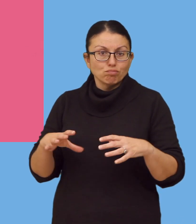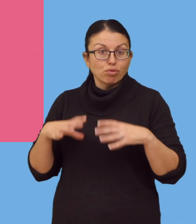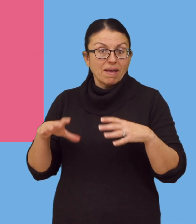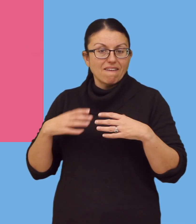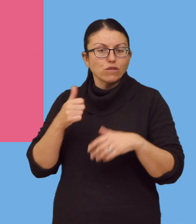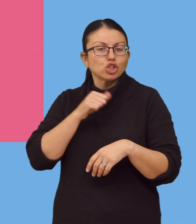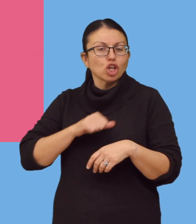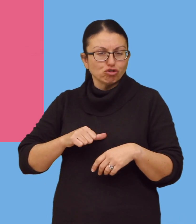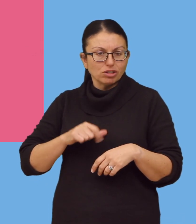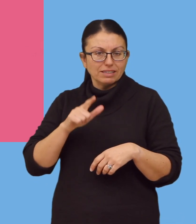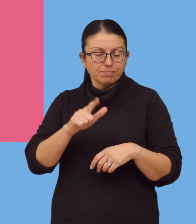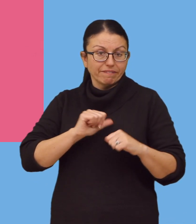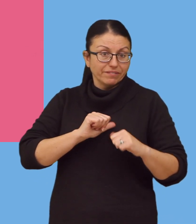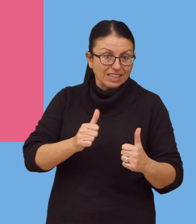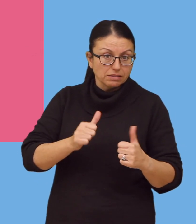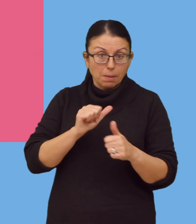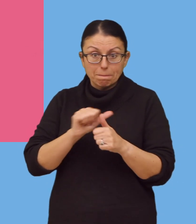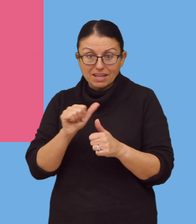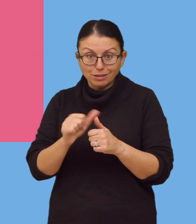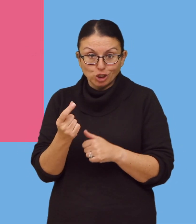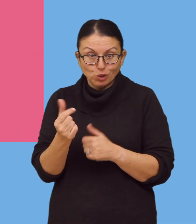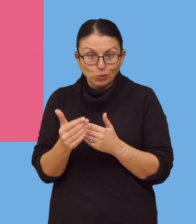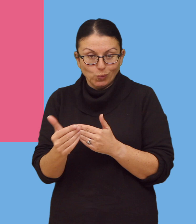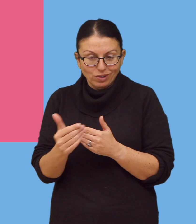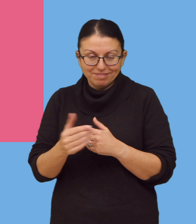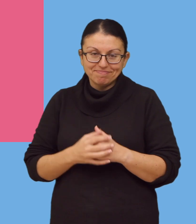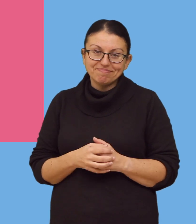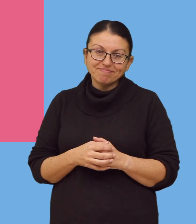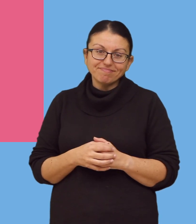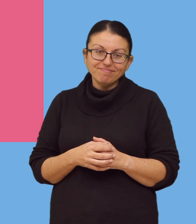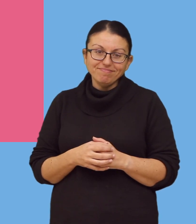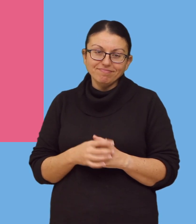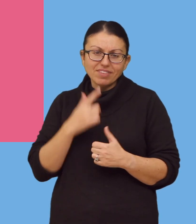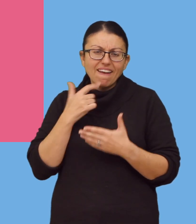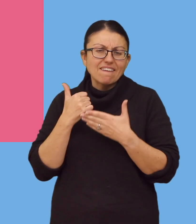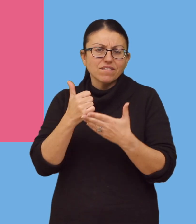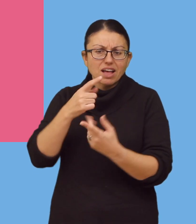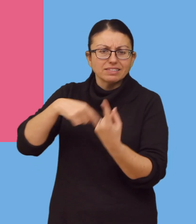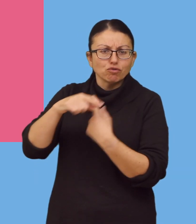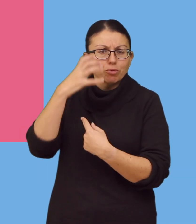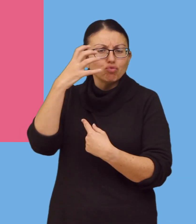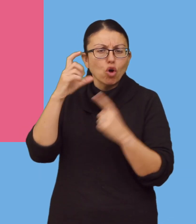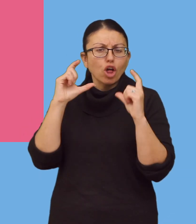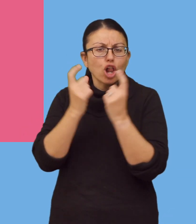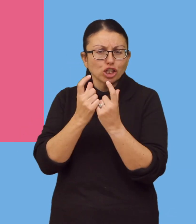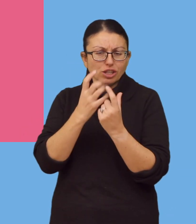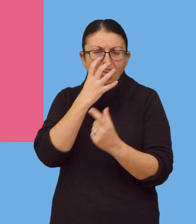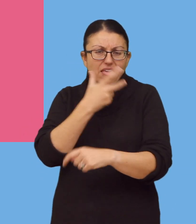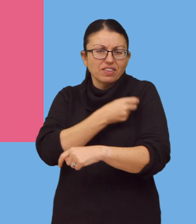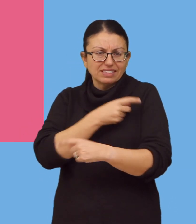Having surgery is a big moment in your life. By preparing for it with support from your healthcare team, you can reduce your risk